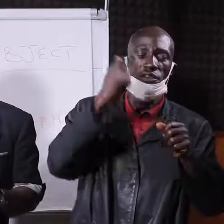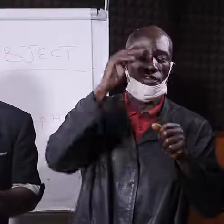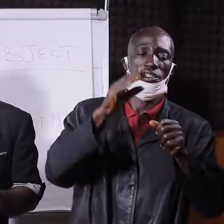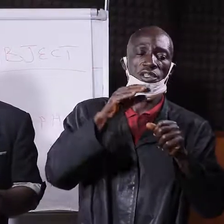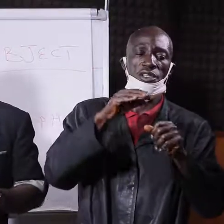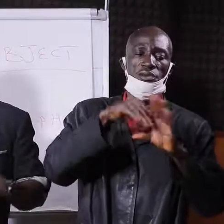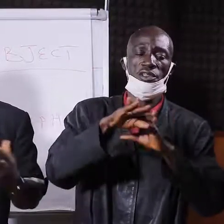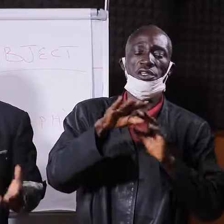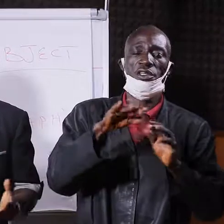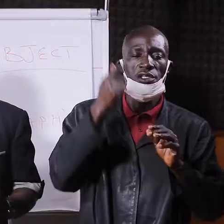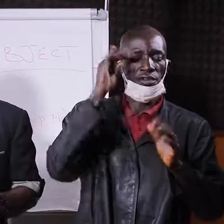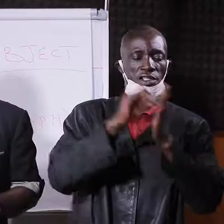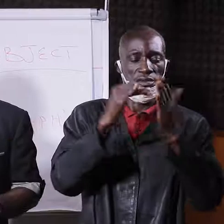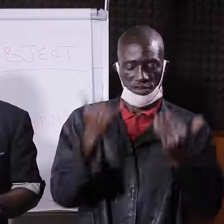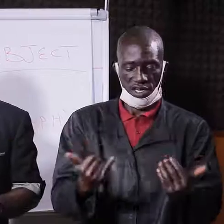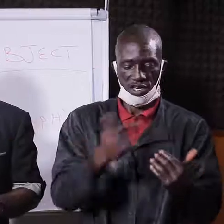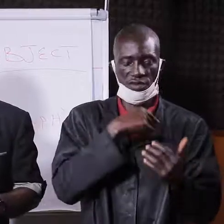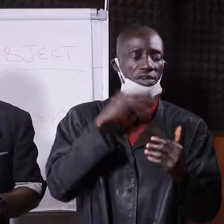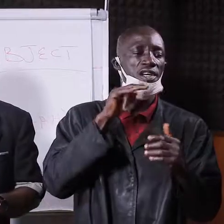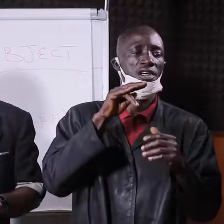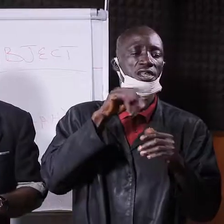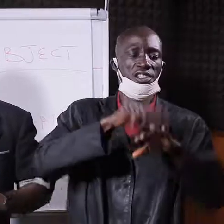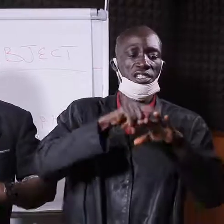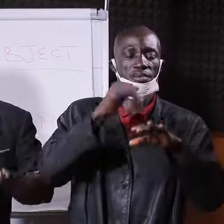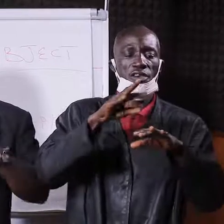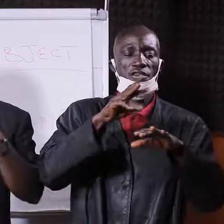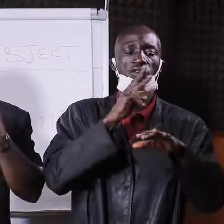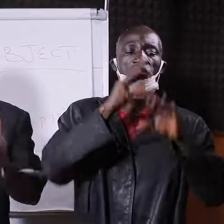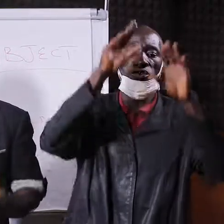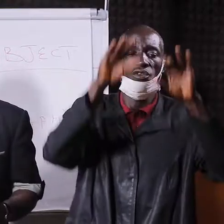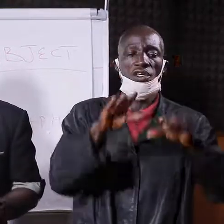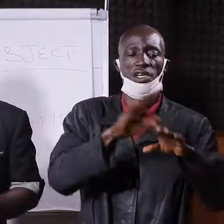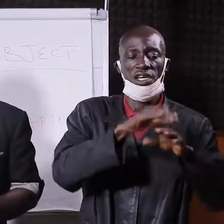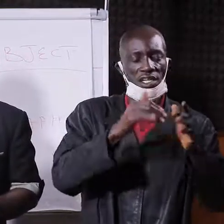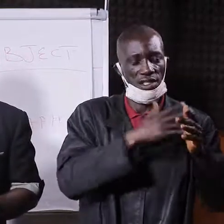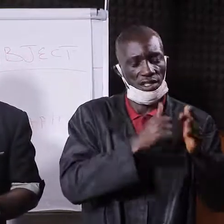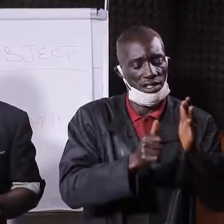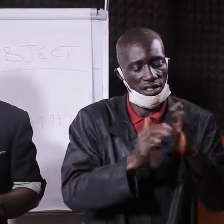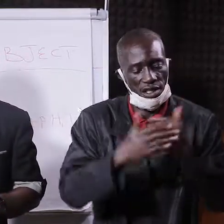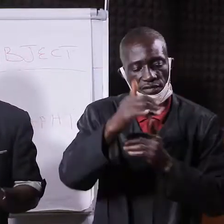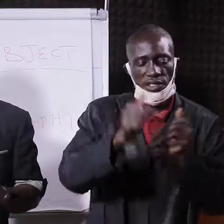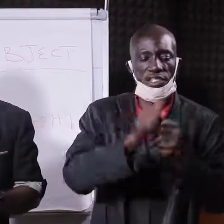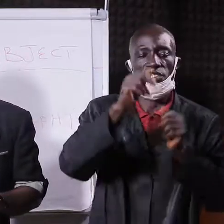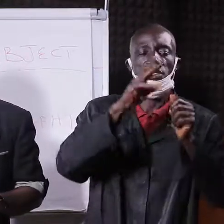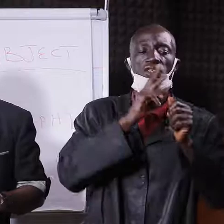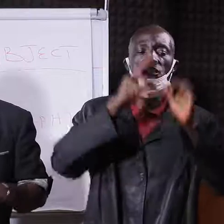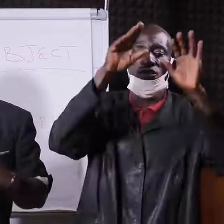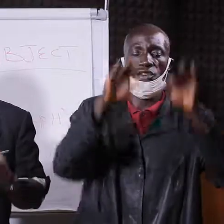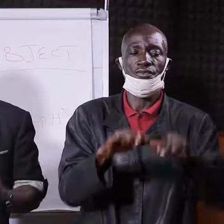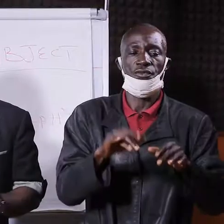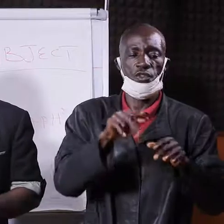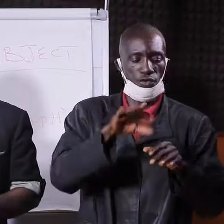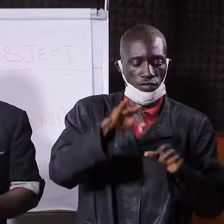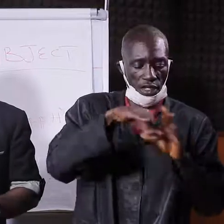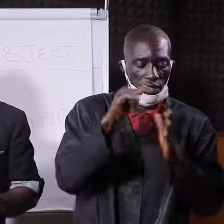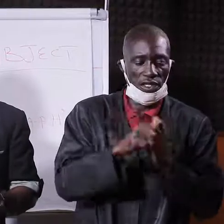For example, we are now in rainy season. And after each rain, you discover a